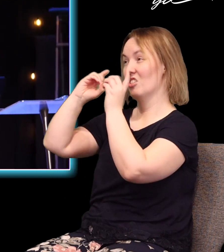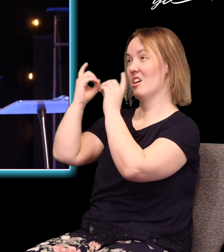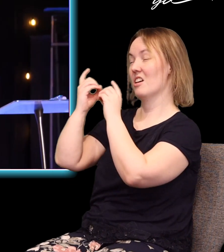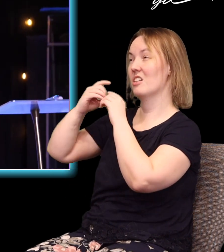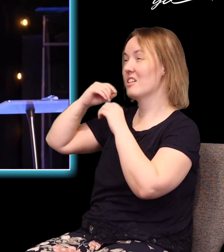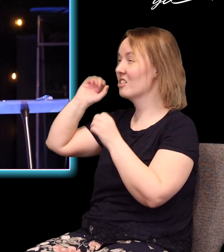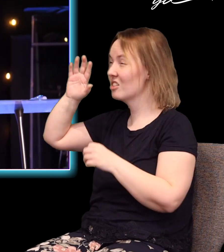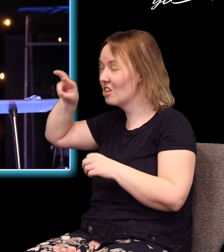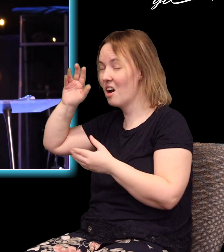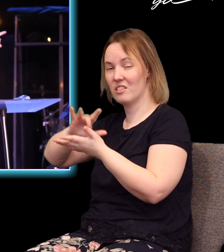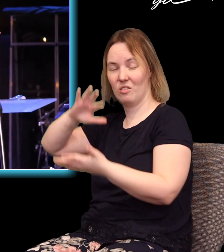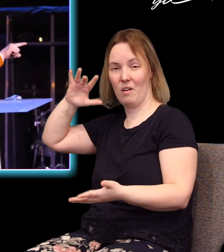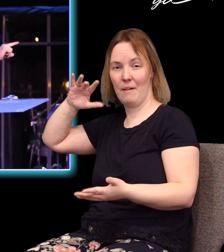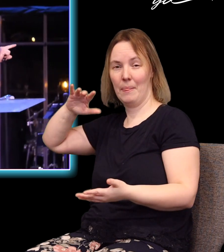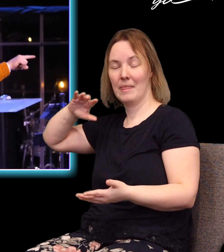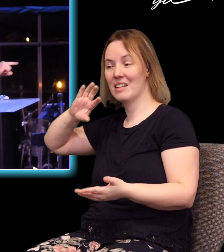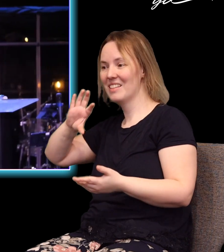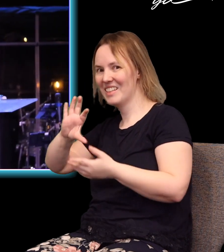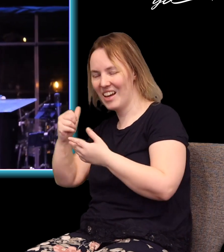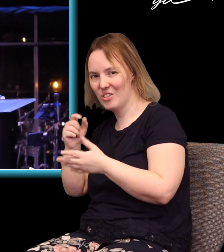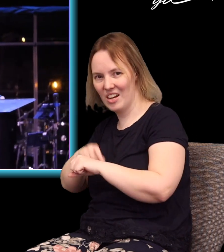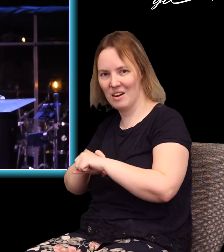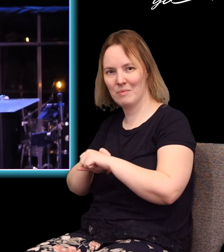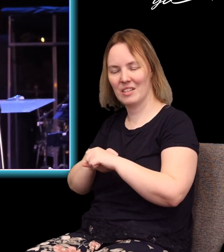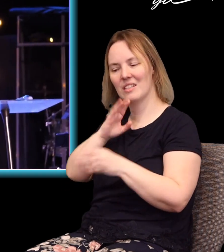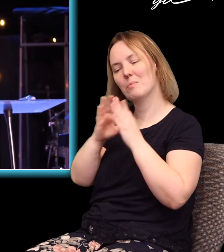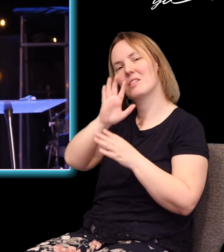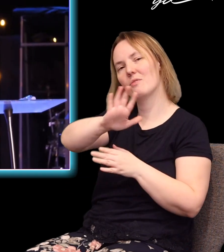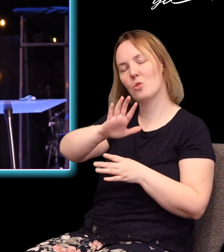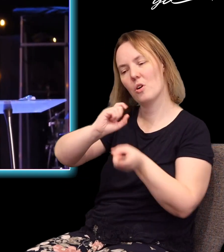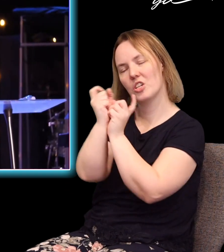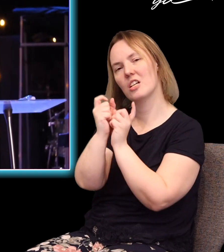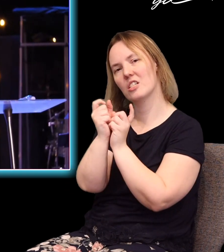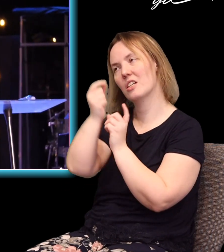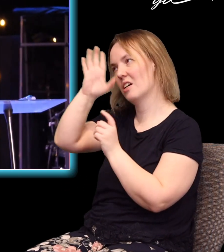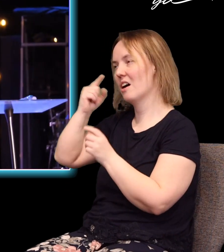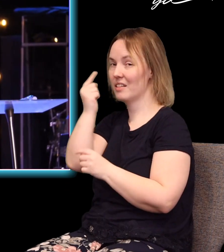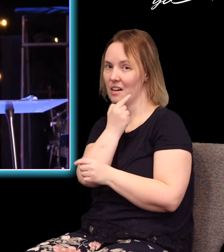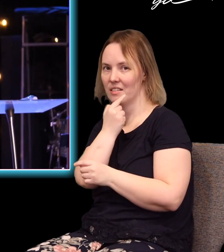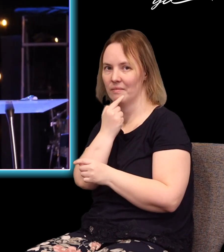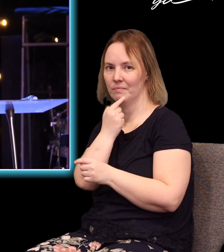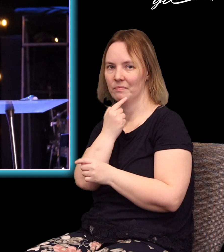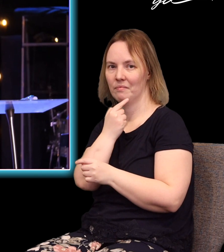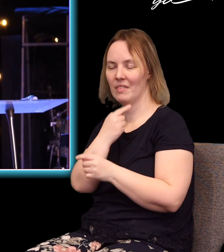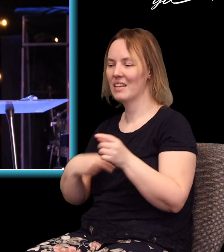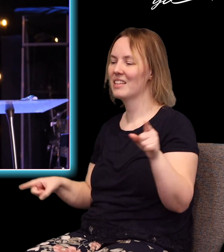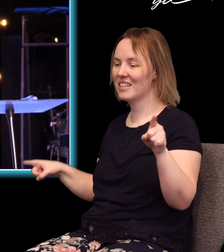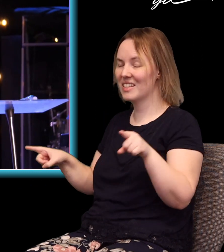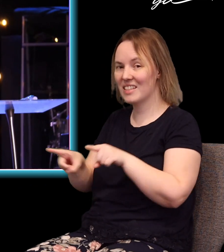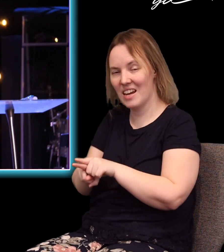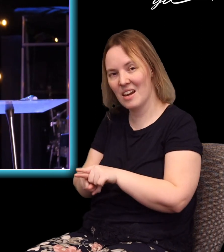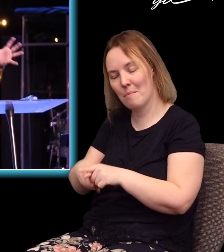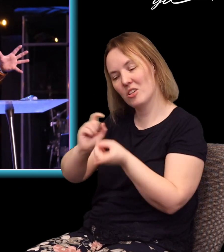the New Testament, it speaks of your transformation in God's eyes because that same Jesus is in you. The